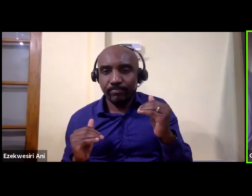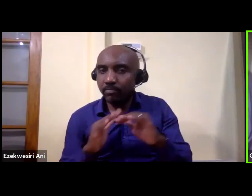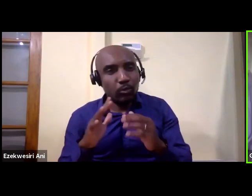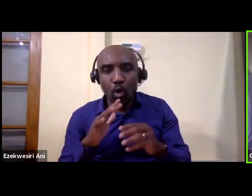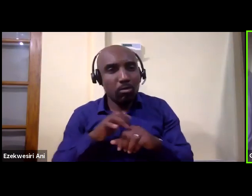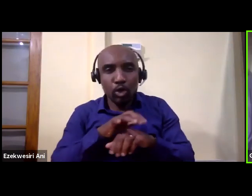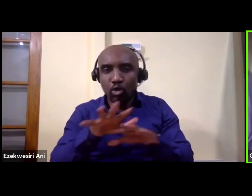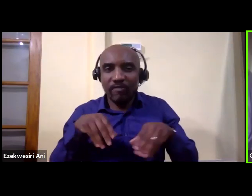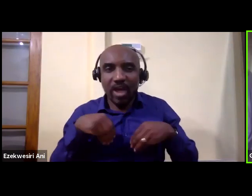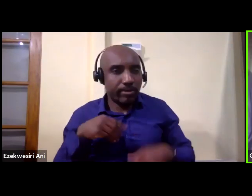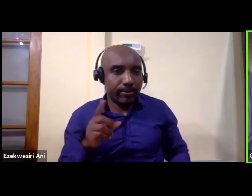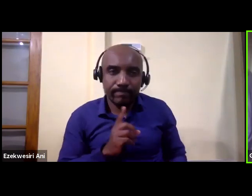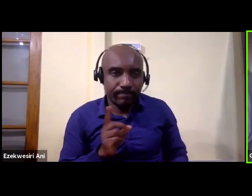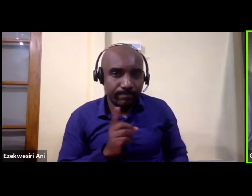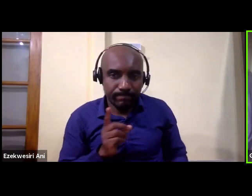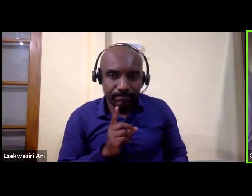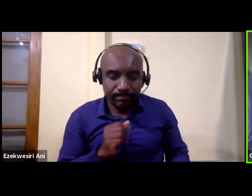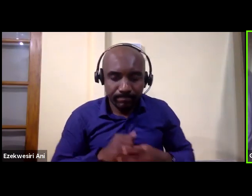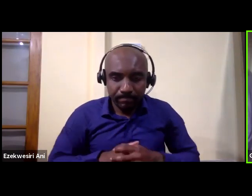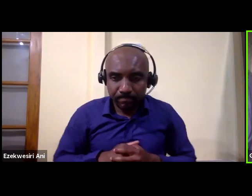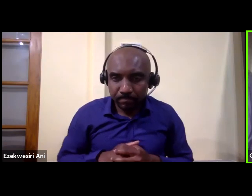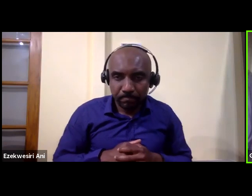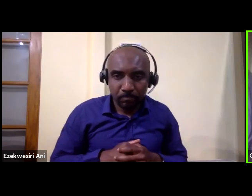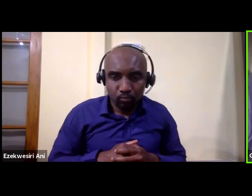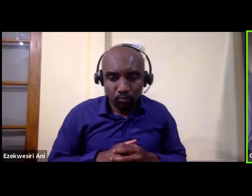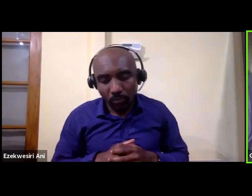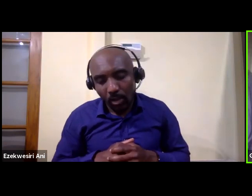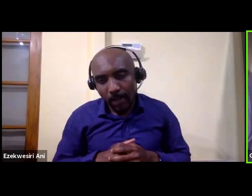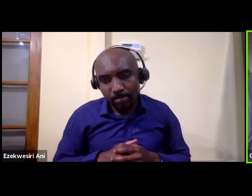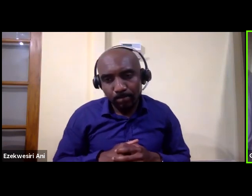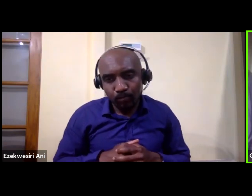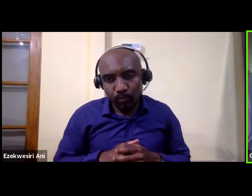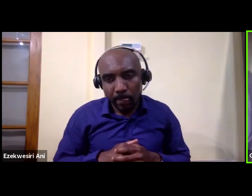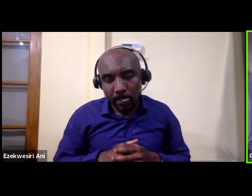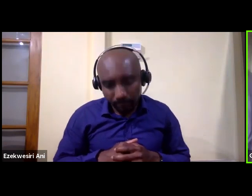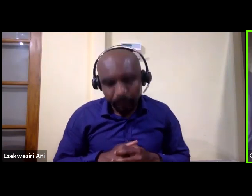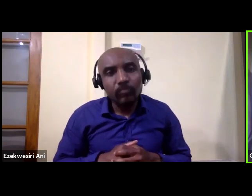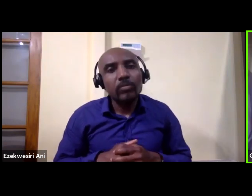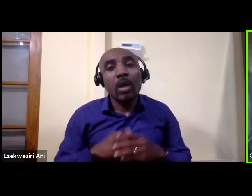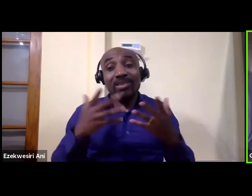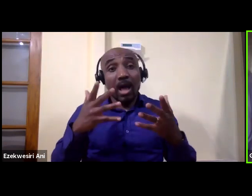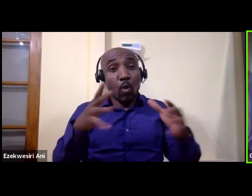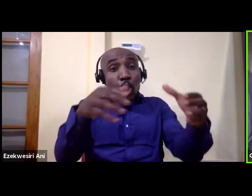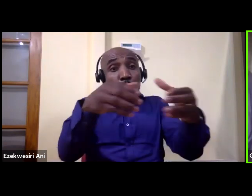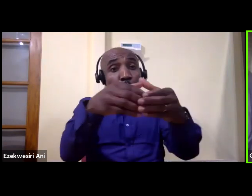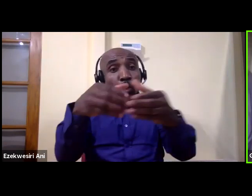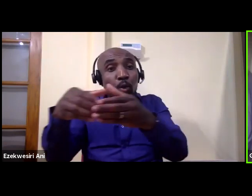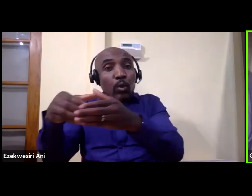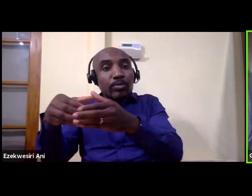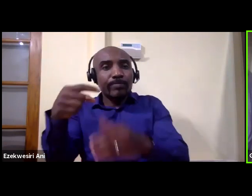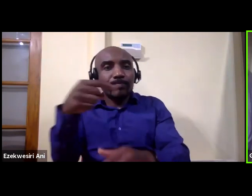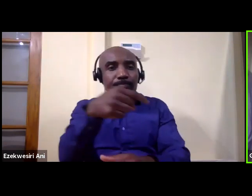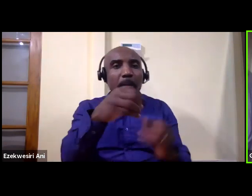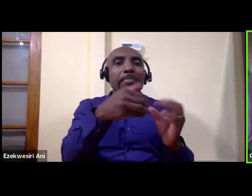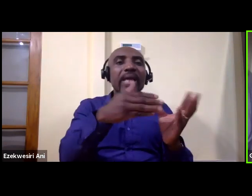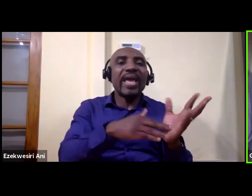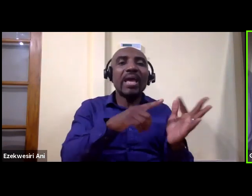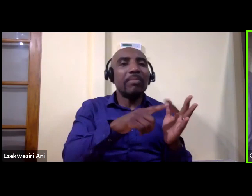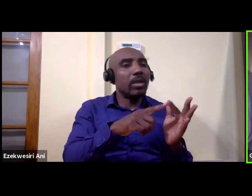Diane mentioned, at the bottom of every pile, and therefore more likely to be susceptible. Bangladeshi